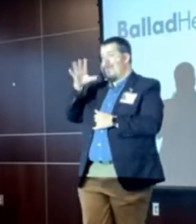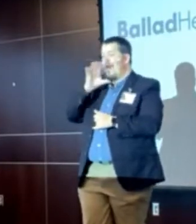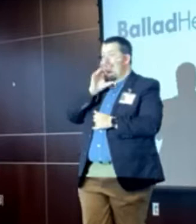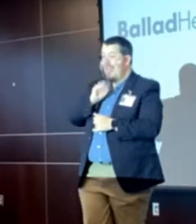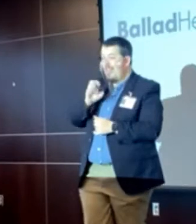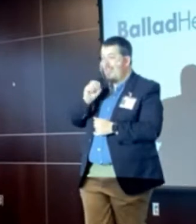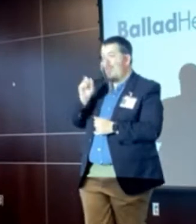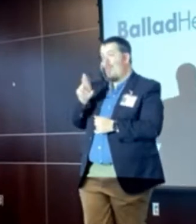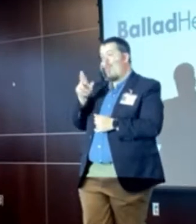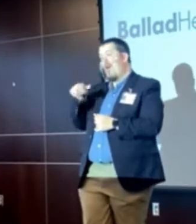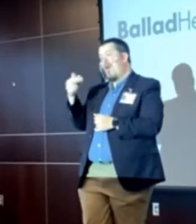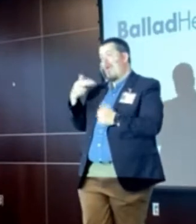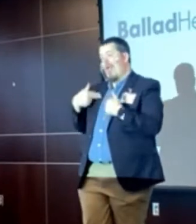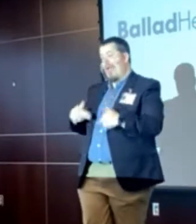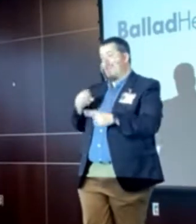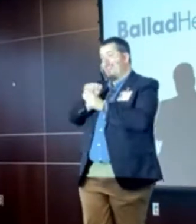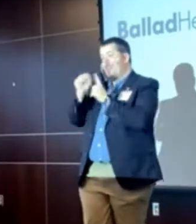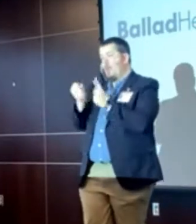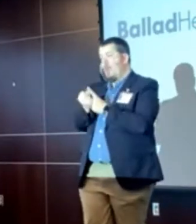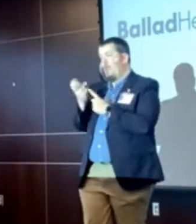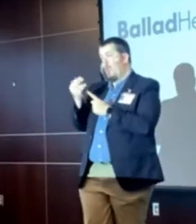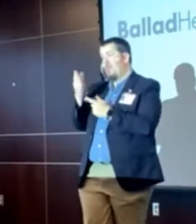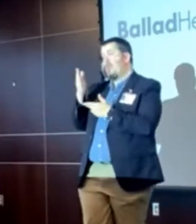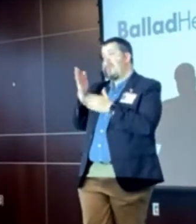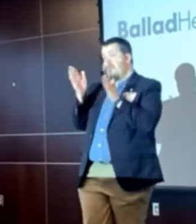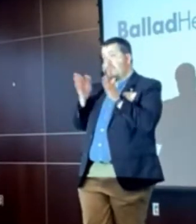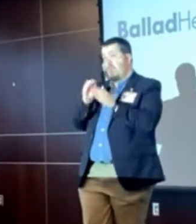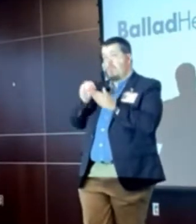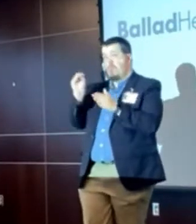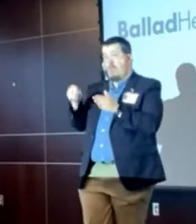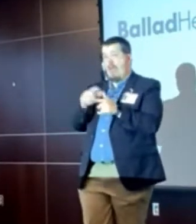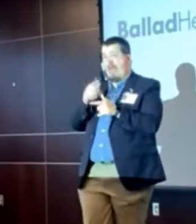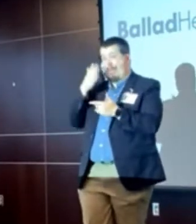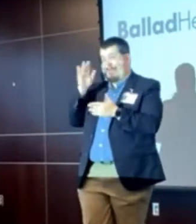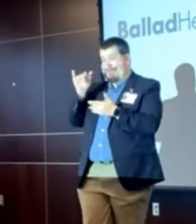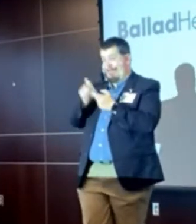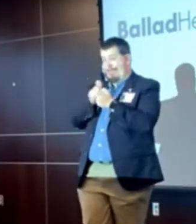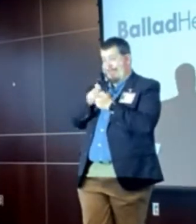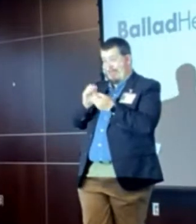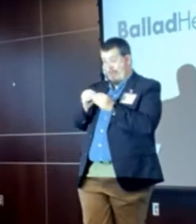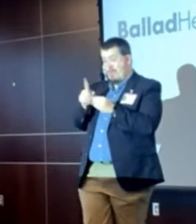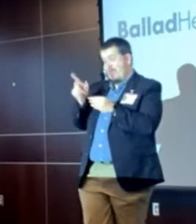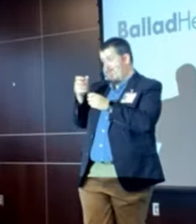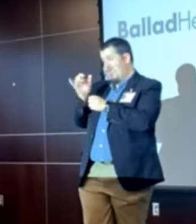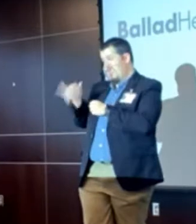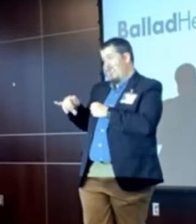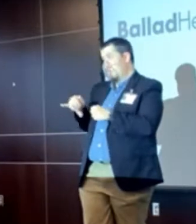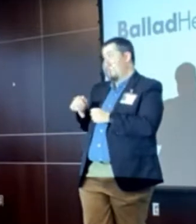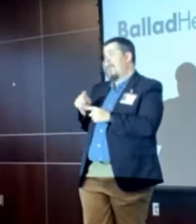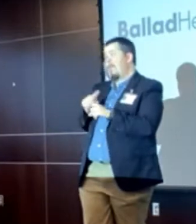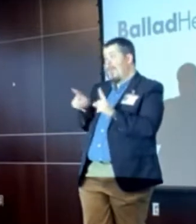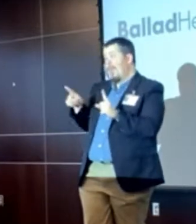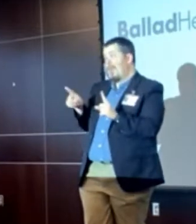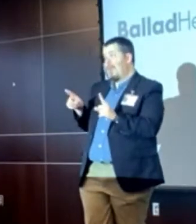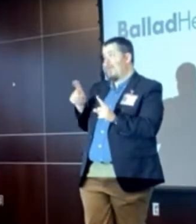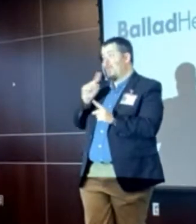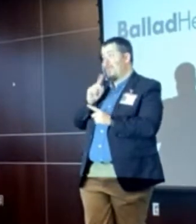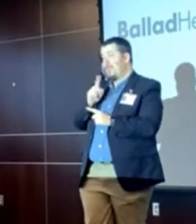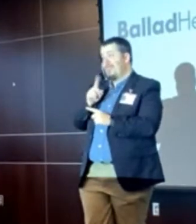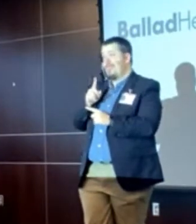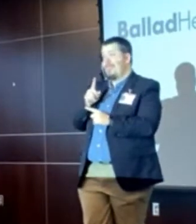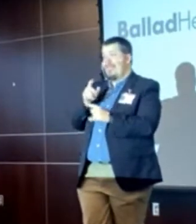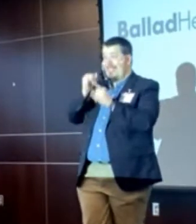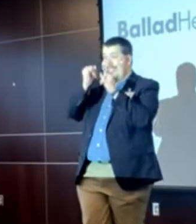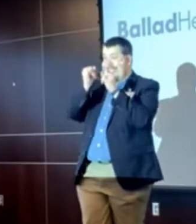age or other health conditions. So there are a small percentage. I don't know that exact number. We can get that, but it is